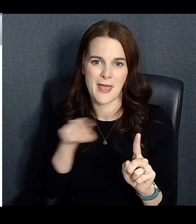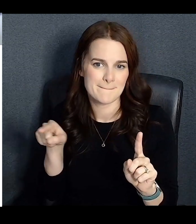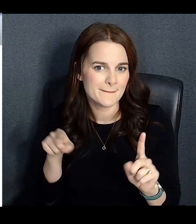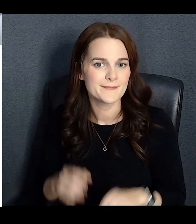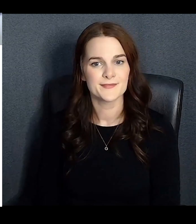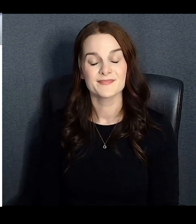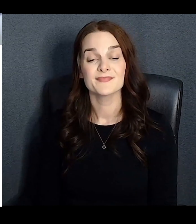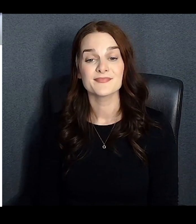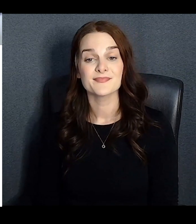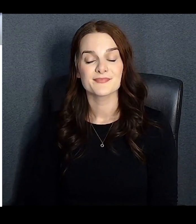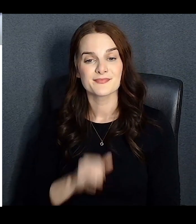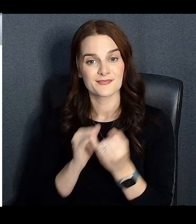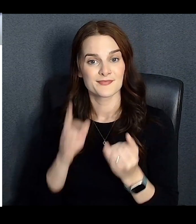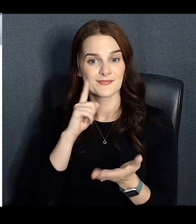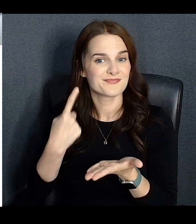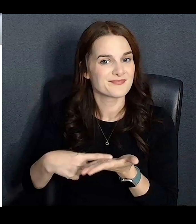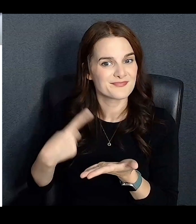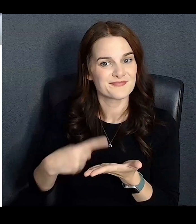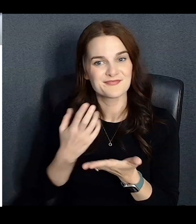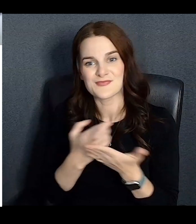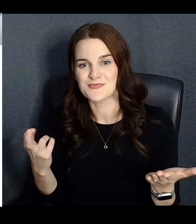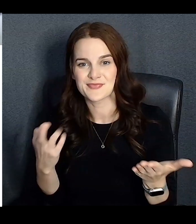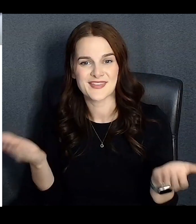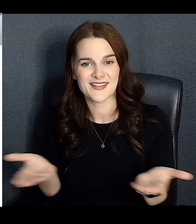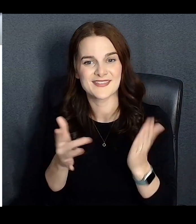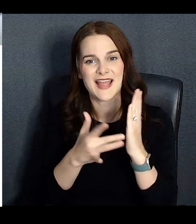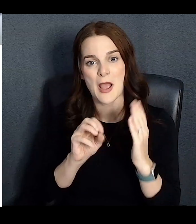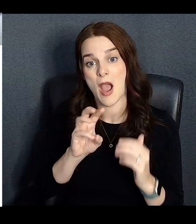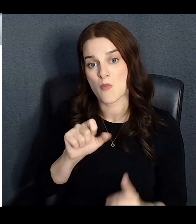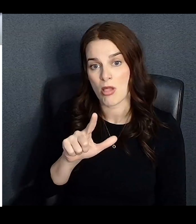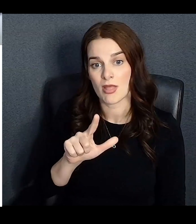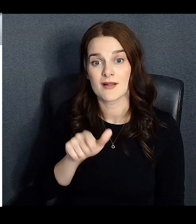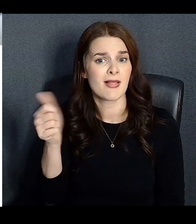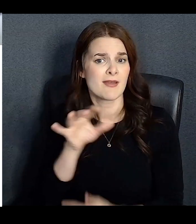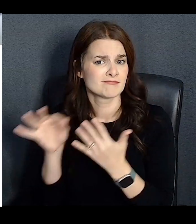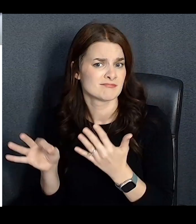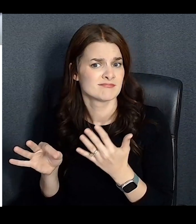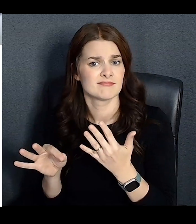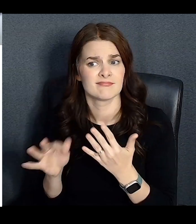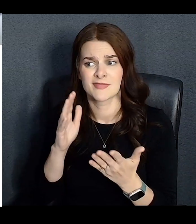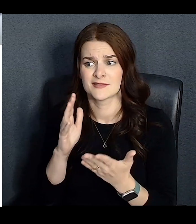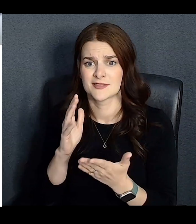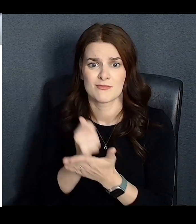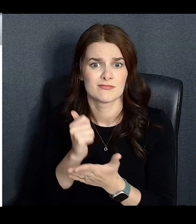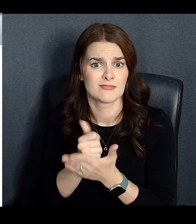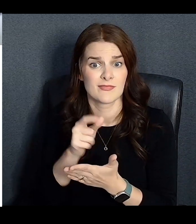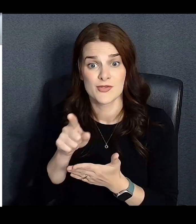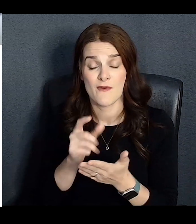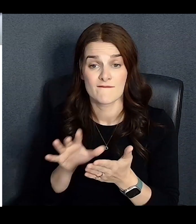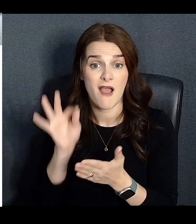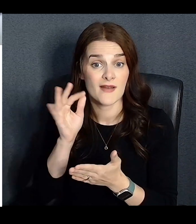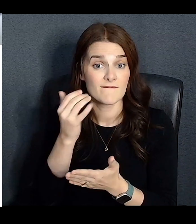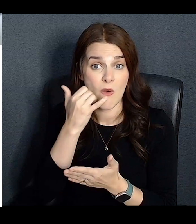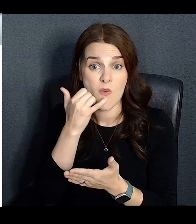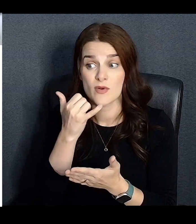And last, we're going to talk about some resources through Tech Owl and otherwise to help support you acquiring a phone that fits